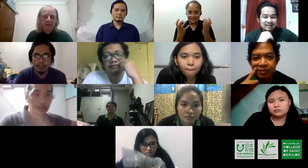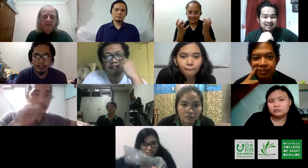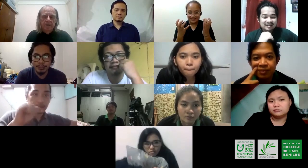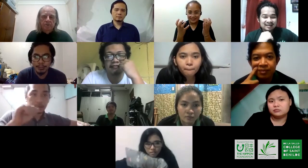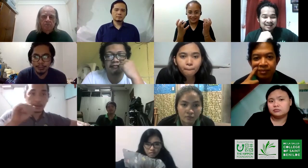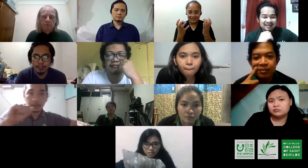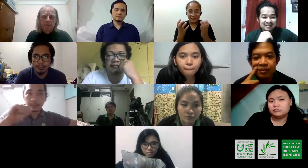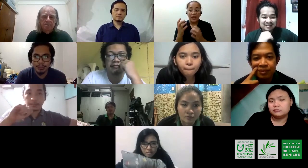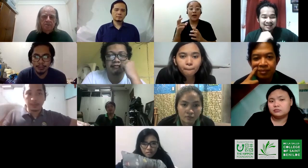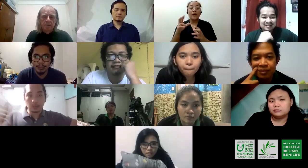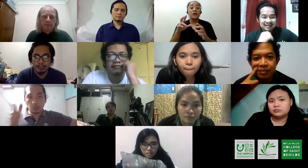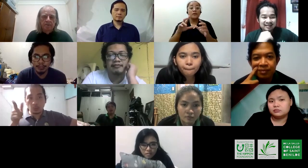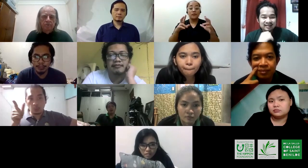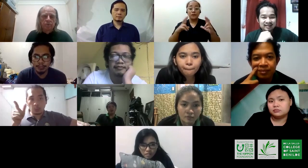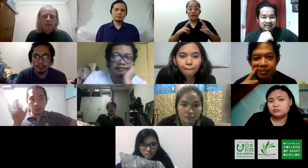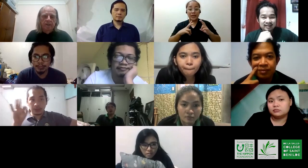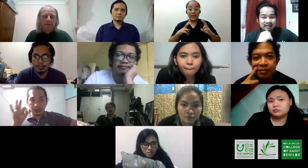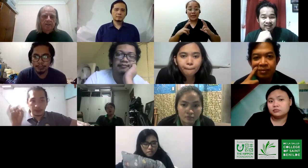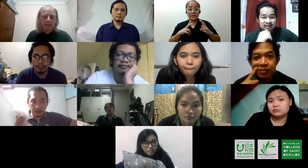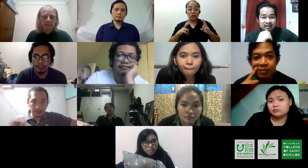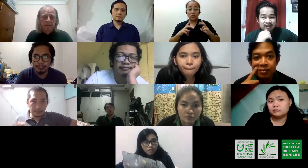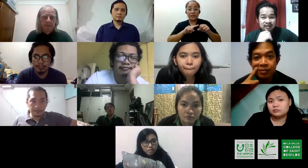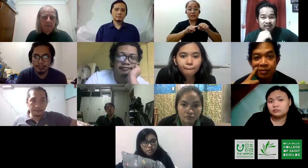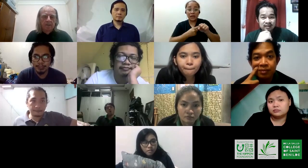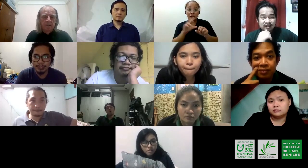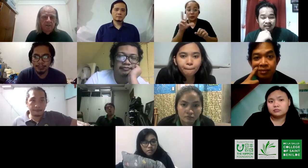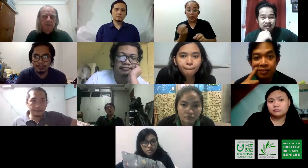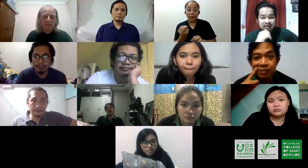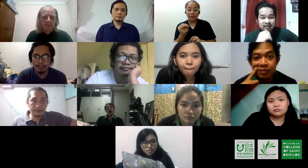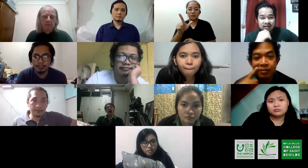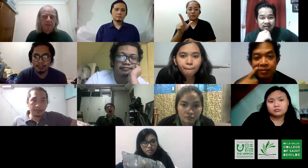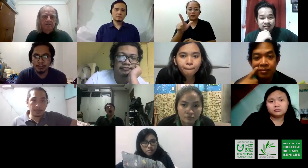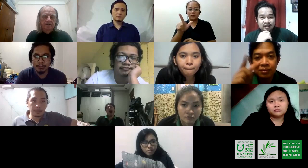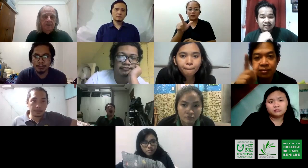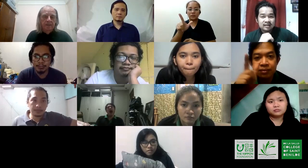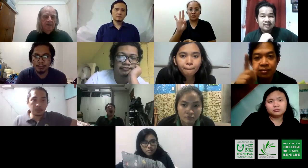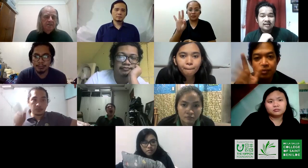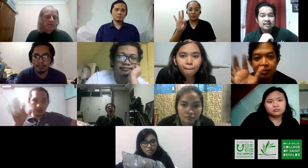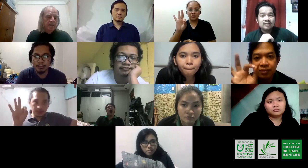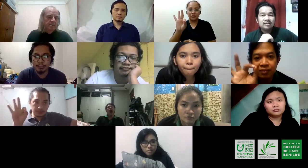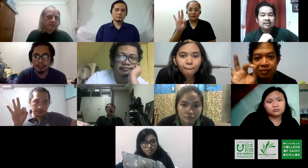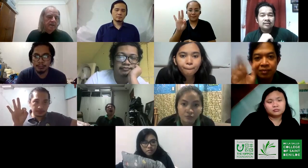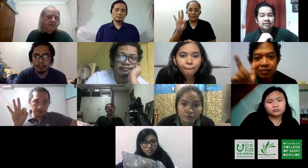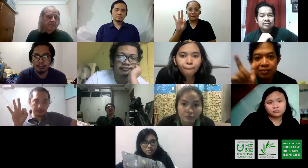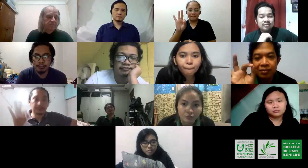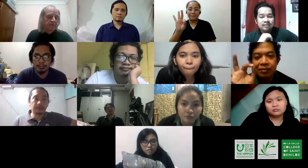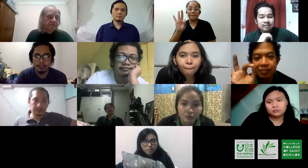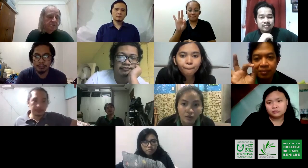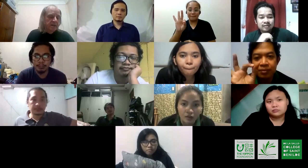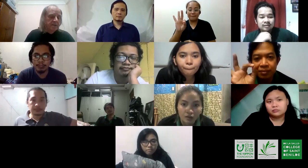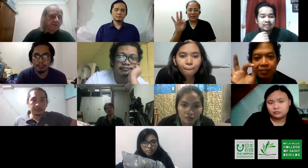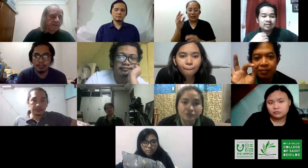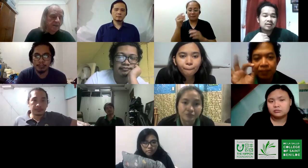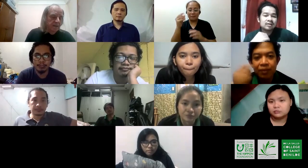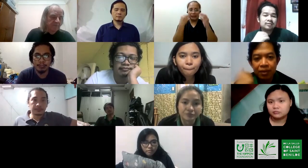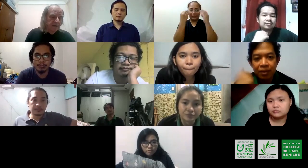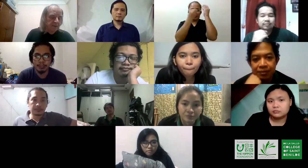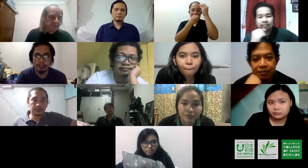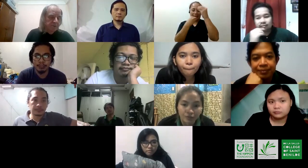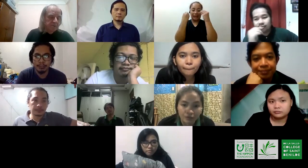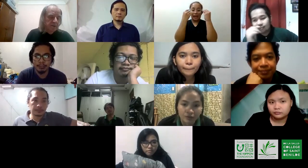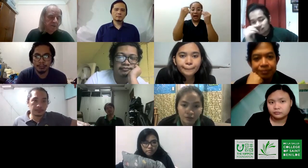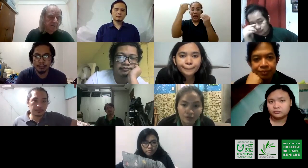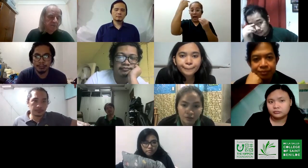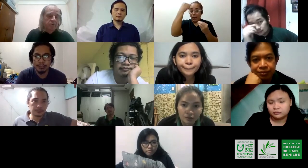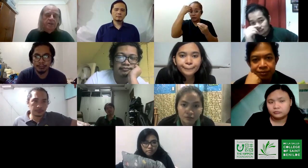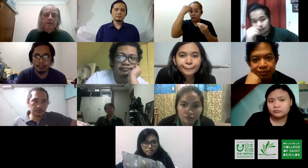Because vacation will not start until 29th. Yeah, okay. So I got confused and I thought